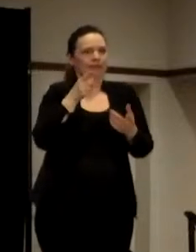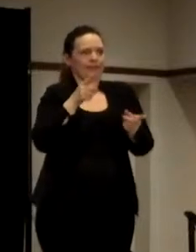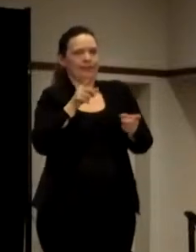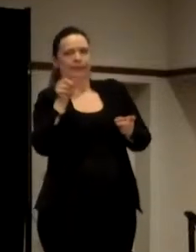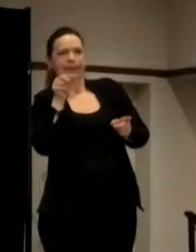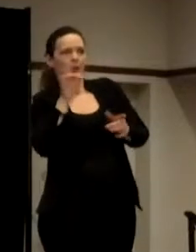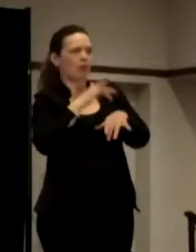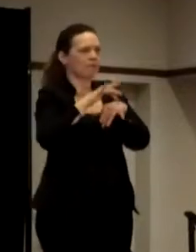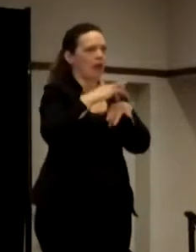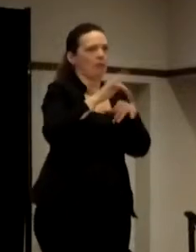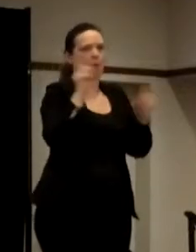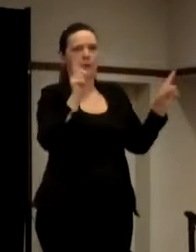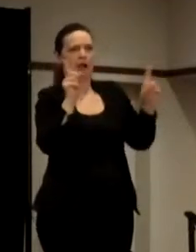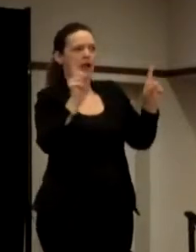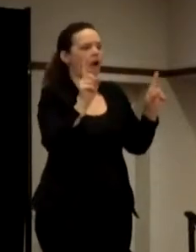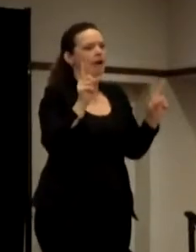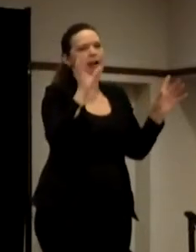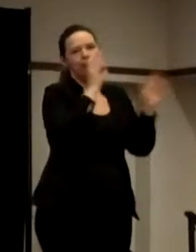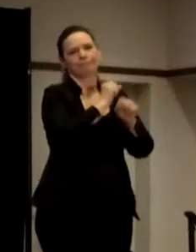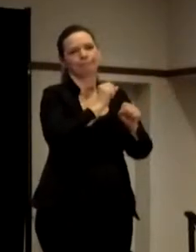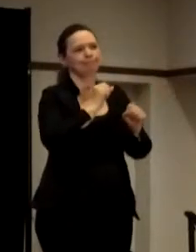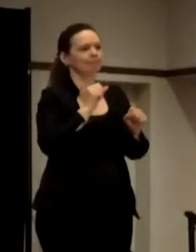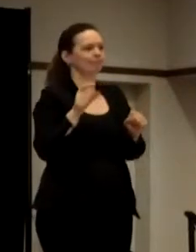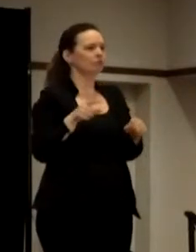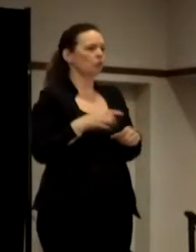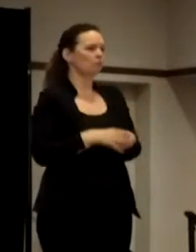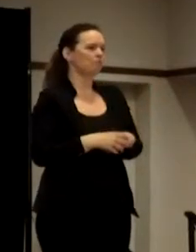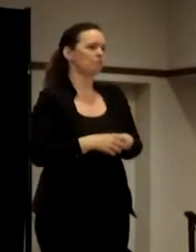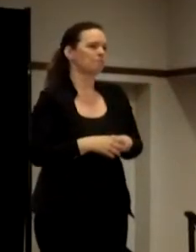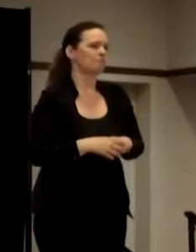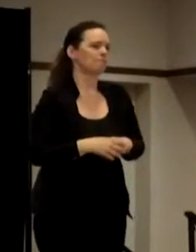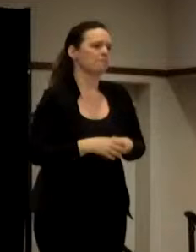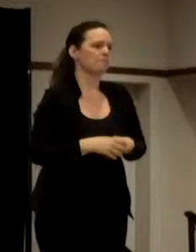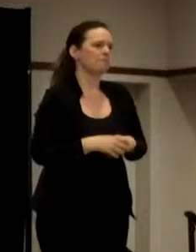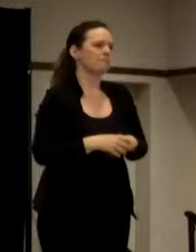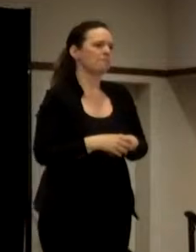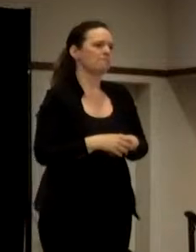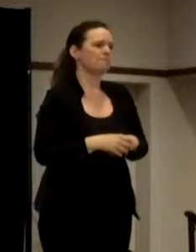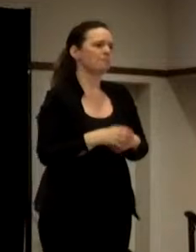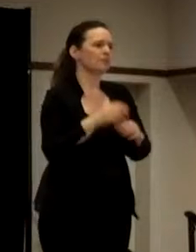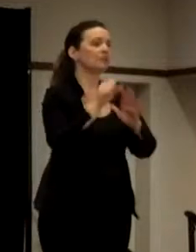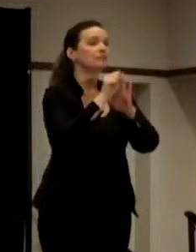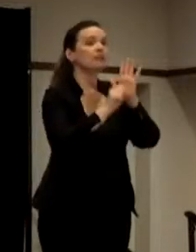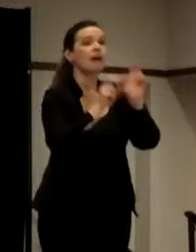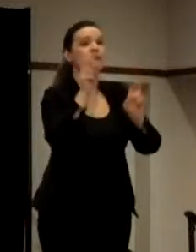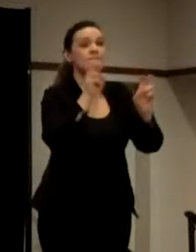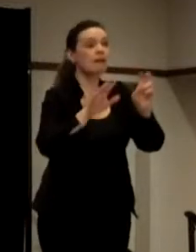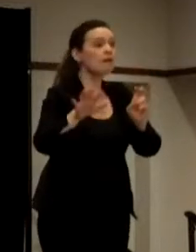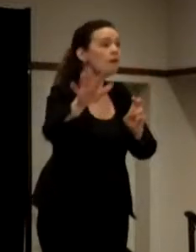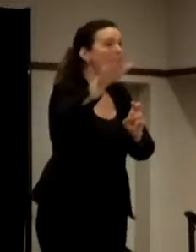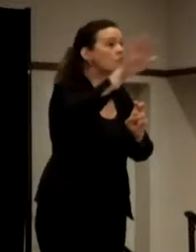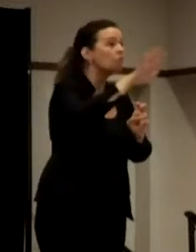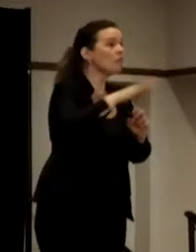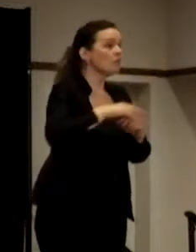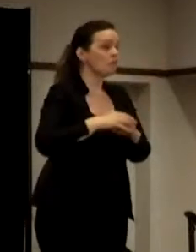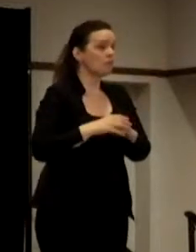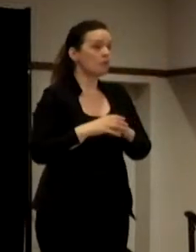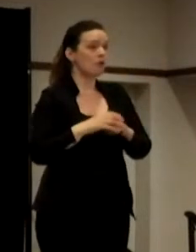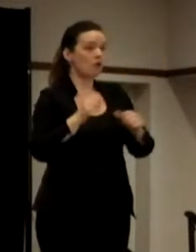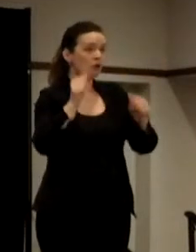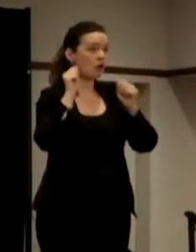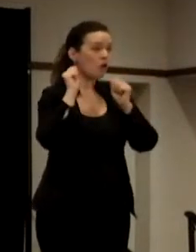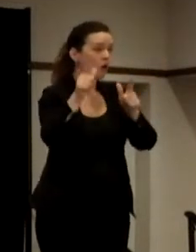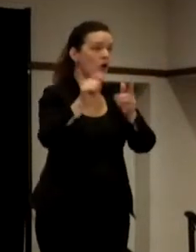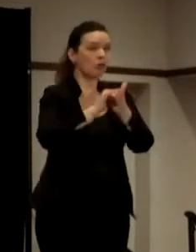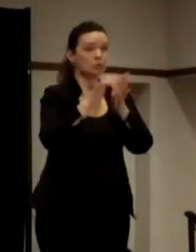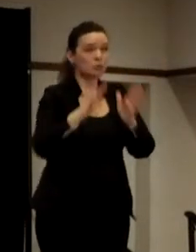there. Most of the people that do go there are county residents, but you know, that's how it works. So at our site,